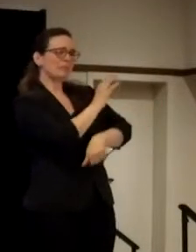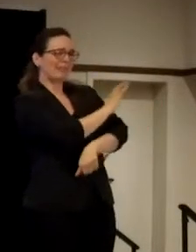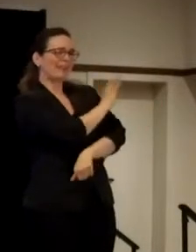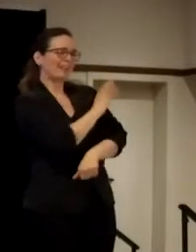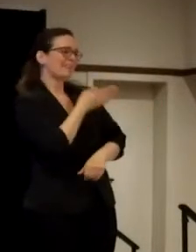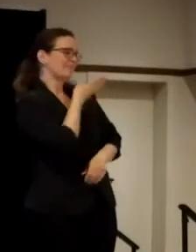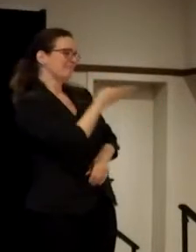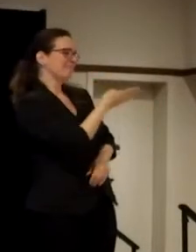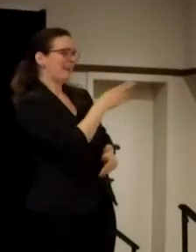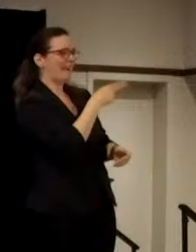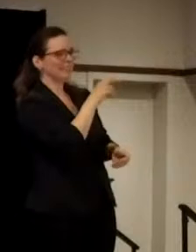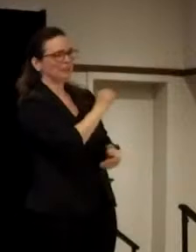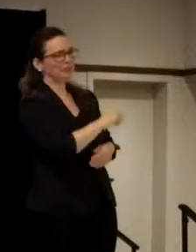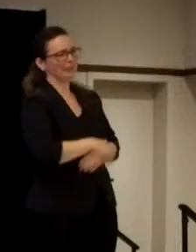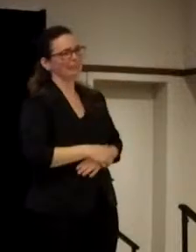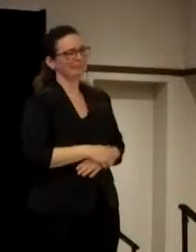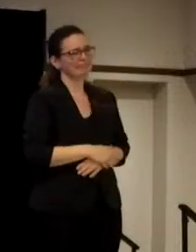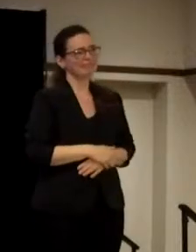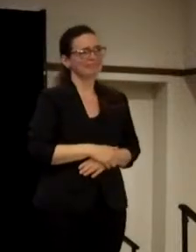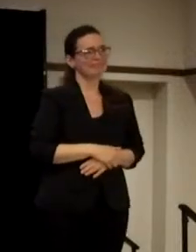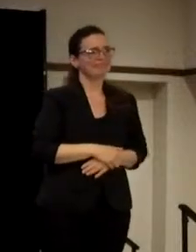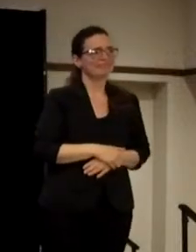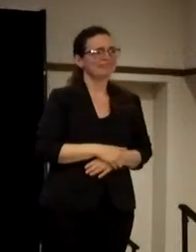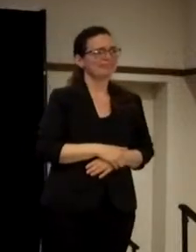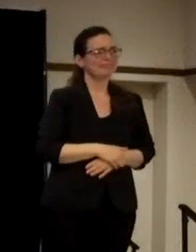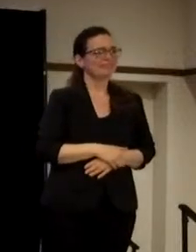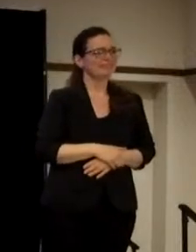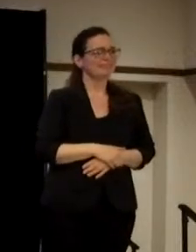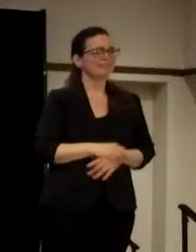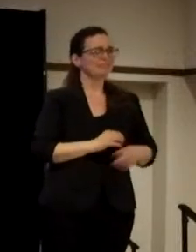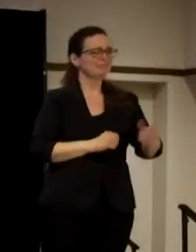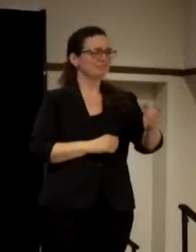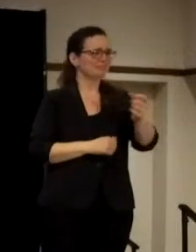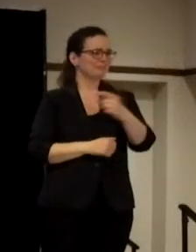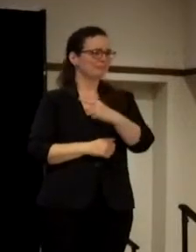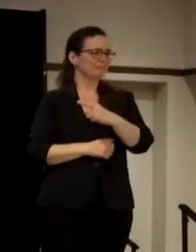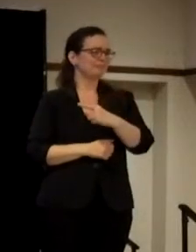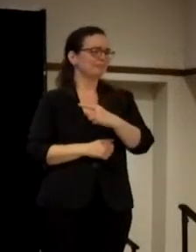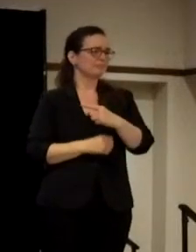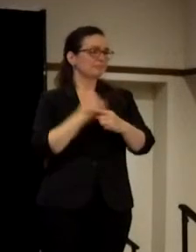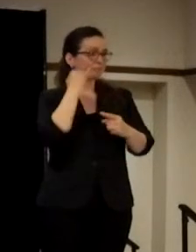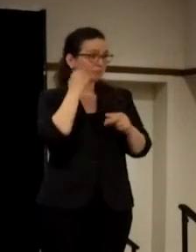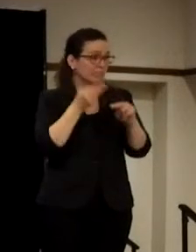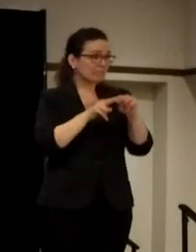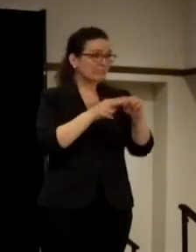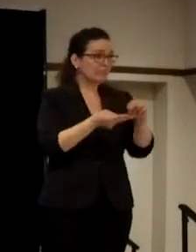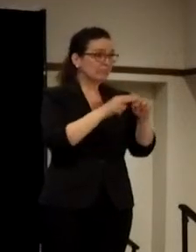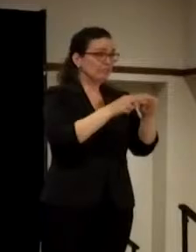at all, or are those kind of like open for good? Yeah. If you look at it where you are, it's